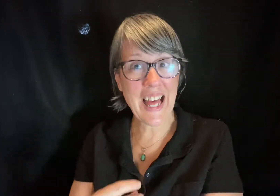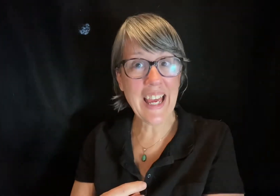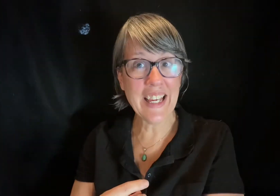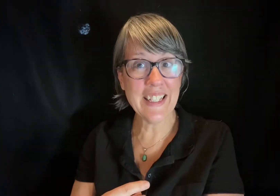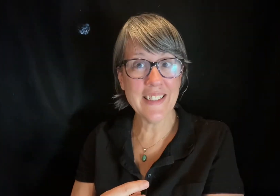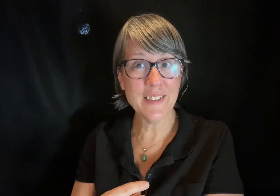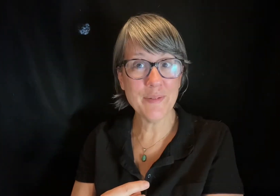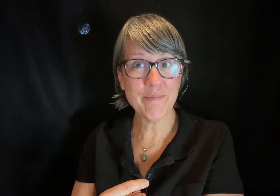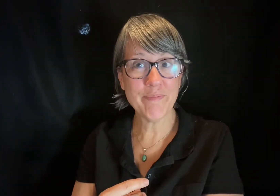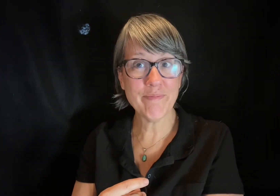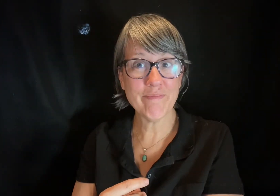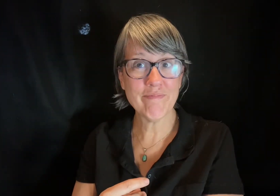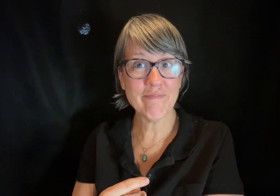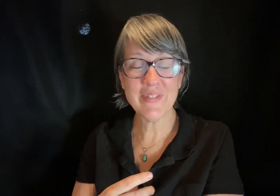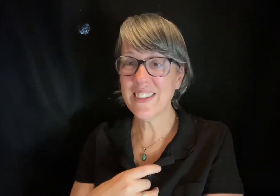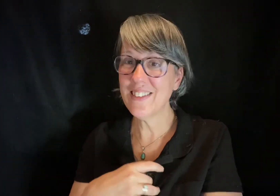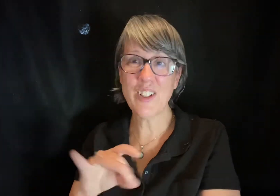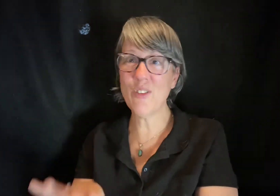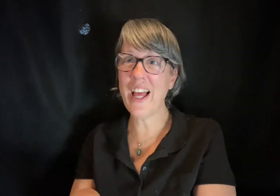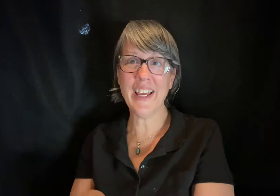Like. Don't like.